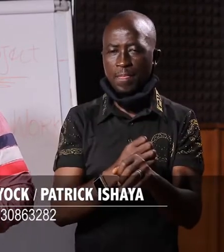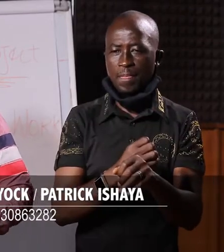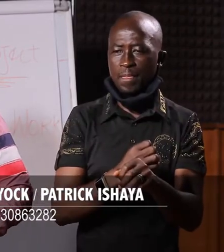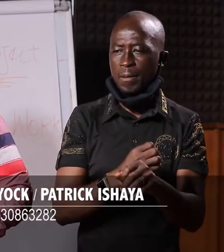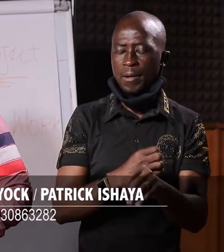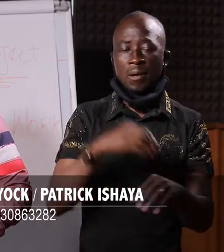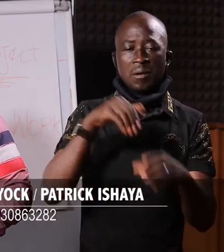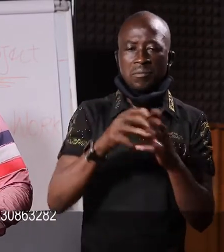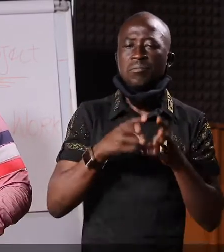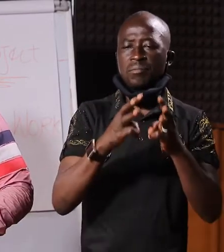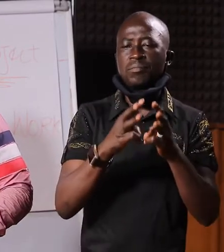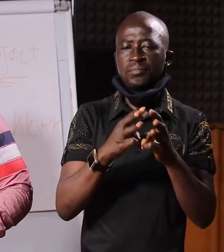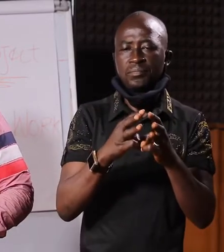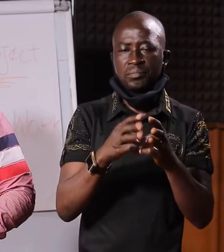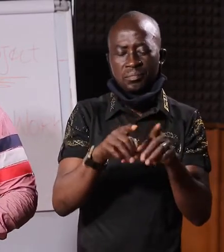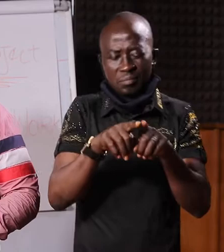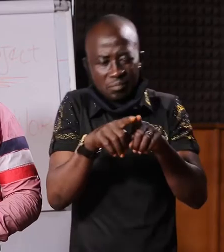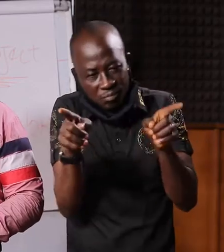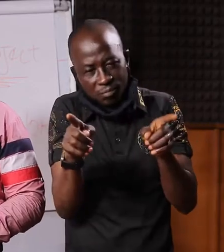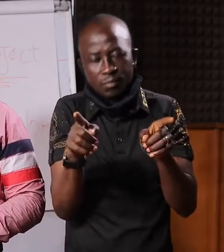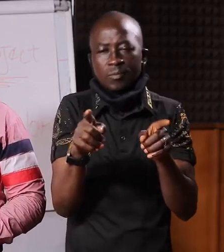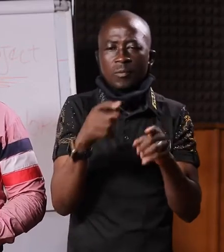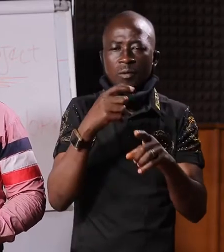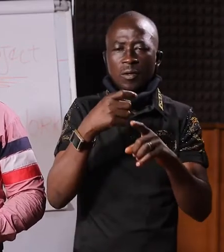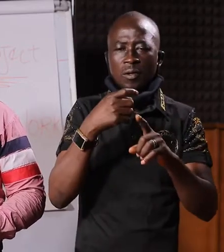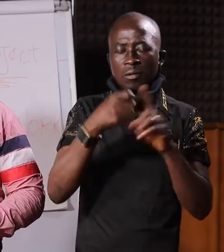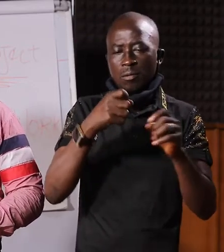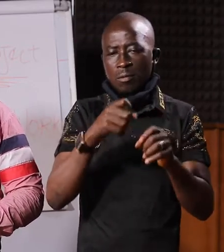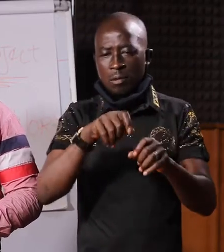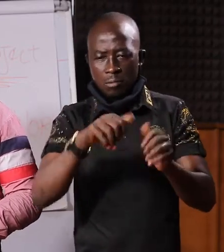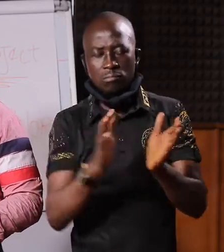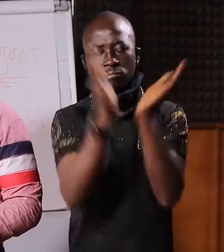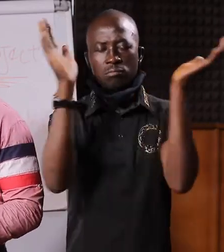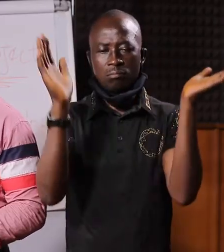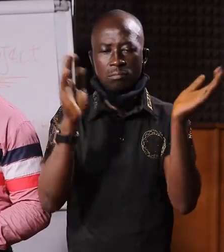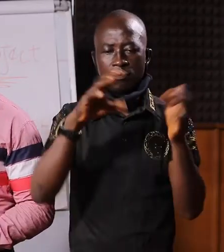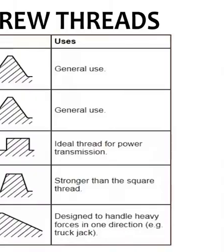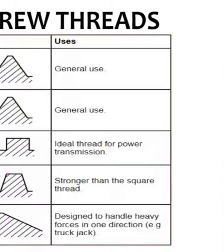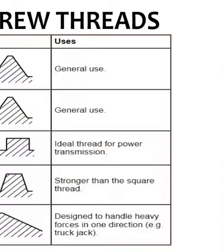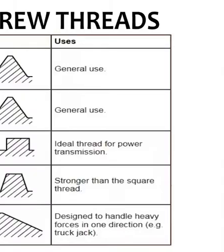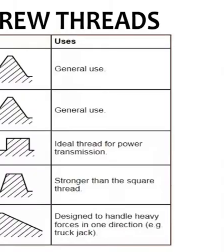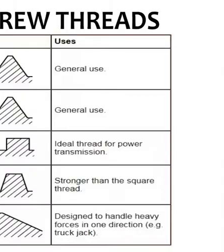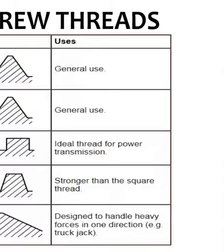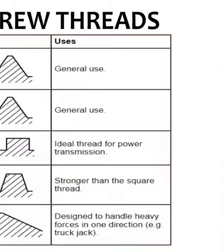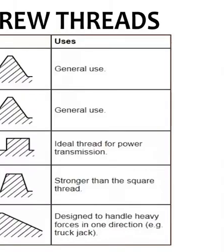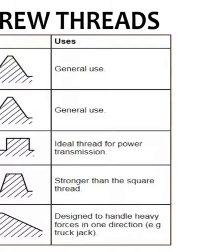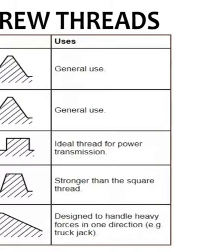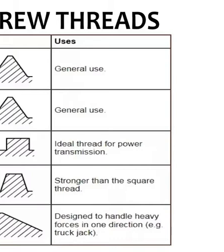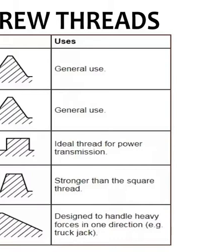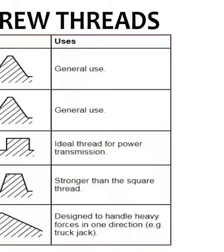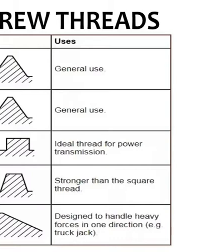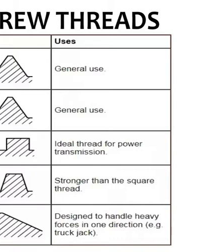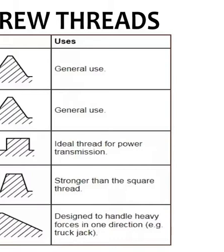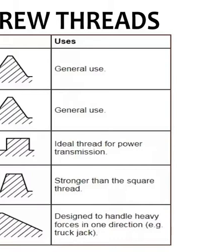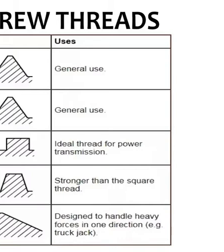In form, it's a little bit different from the general screw thread. Then we have the next one, which